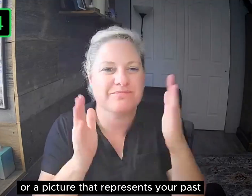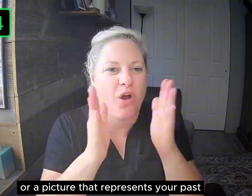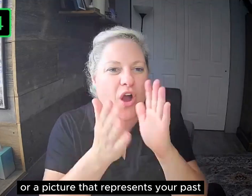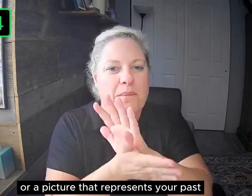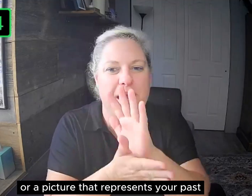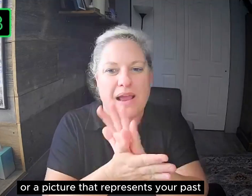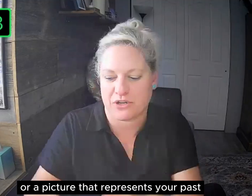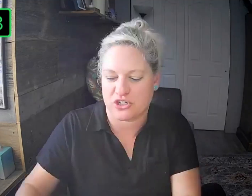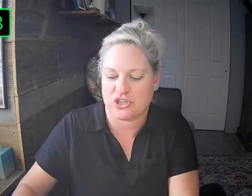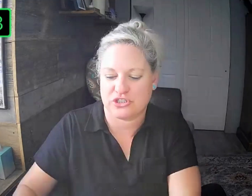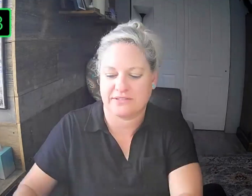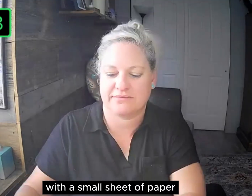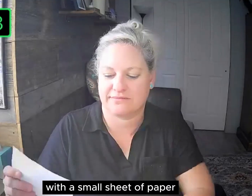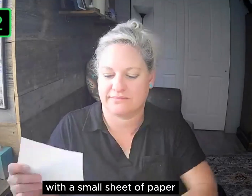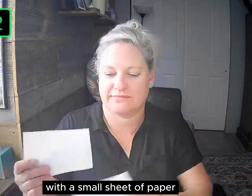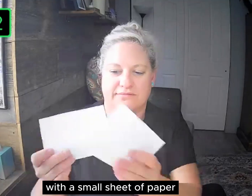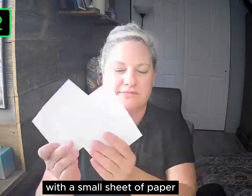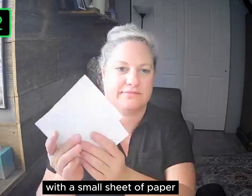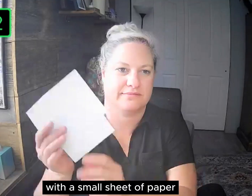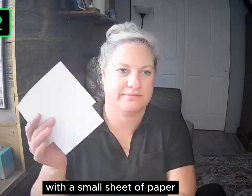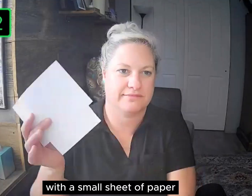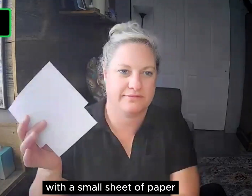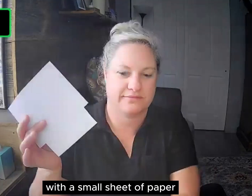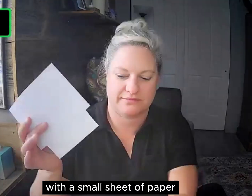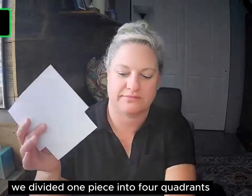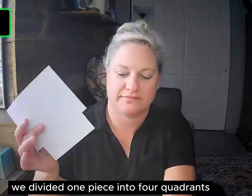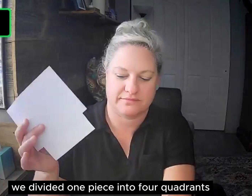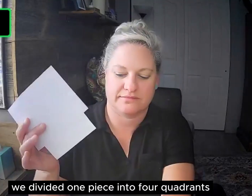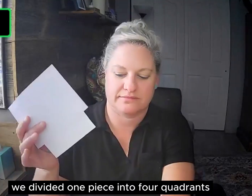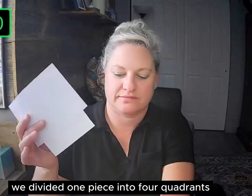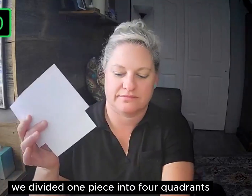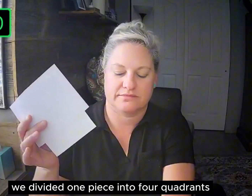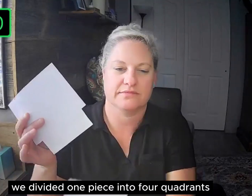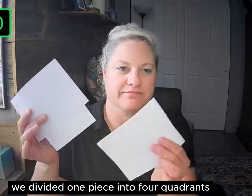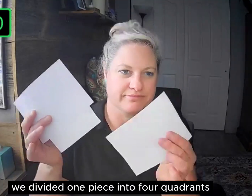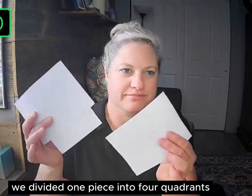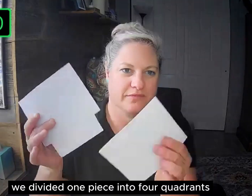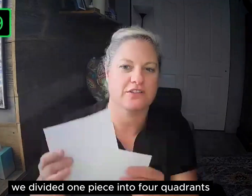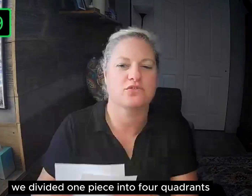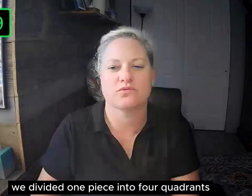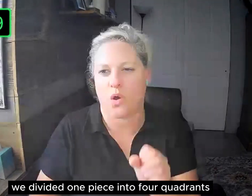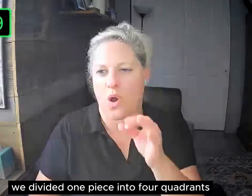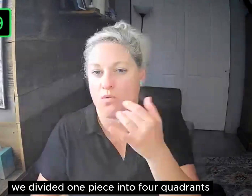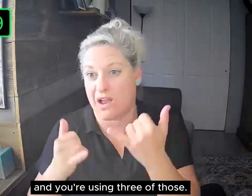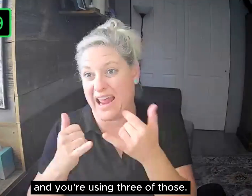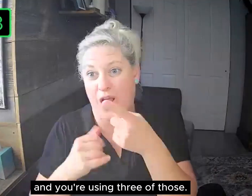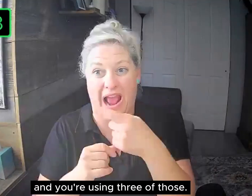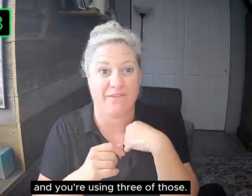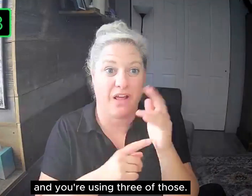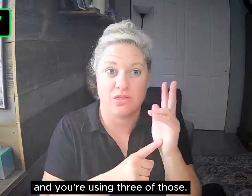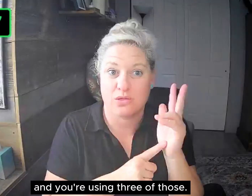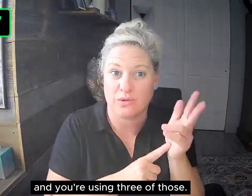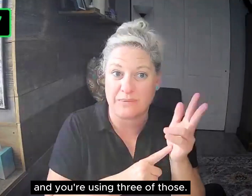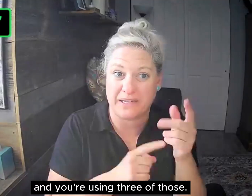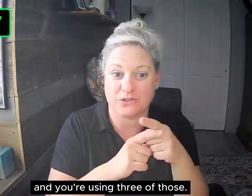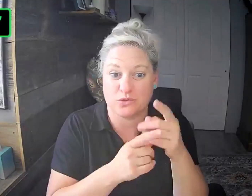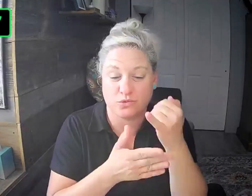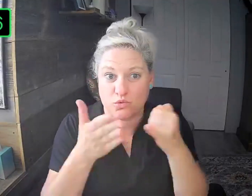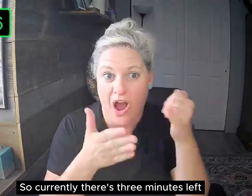your past with a small sheet of paper. We've divided one piece into four quadrants, and you're using three of those. So